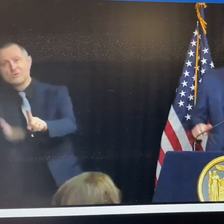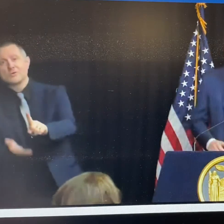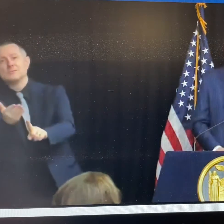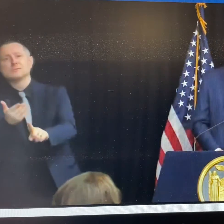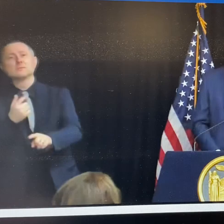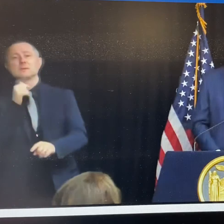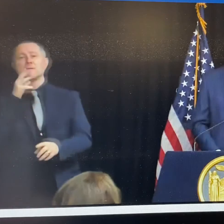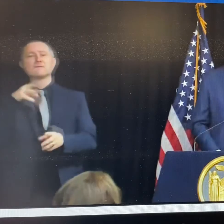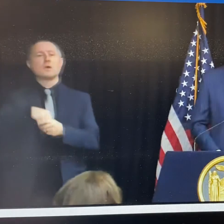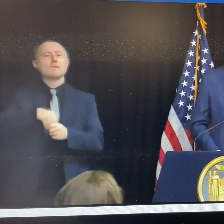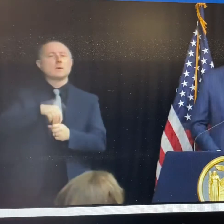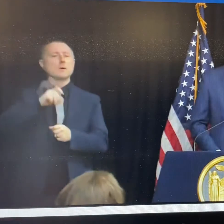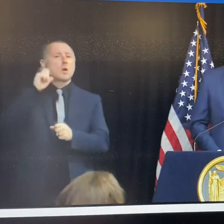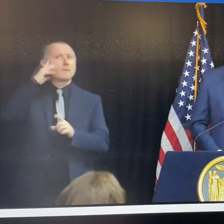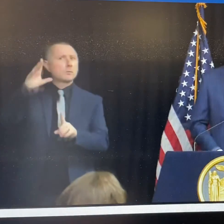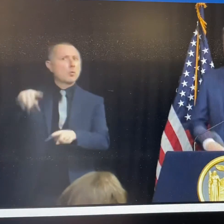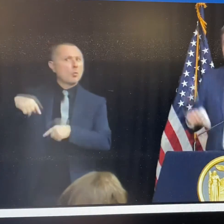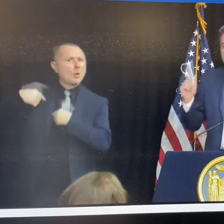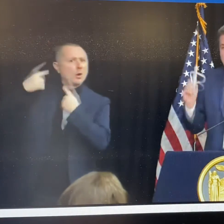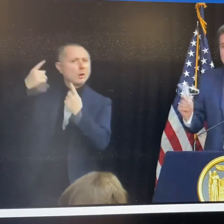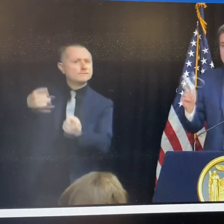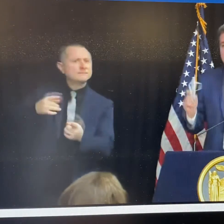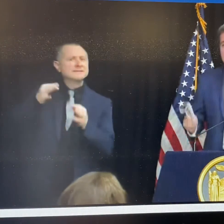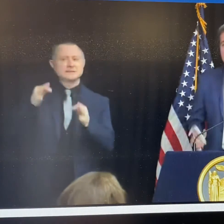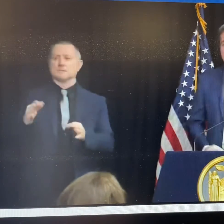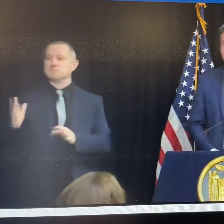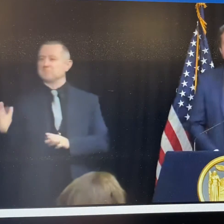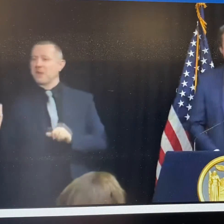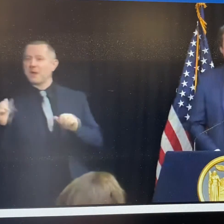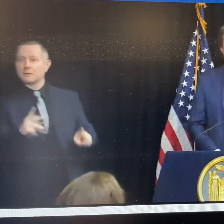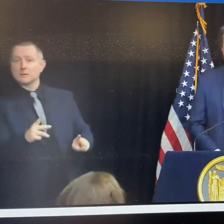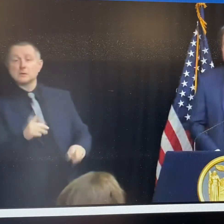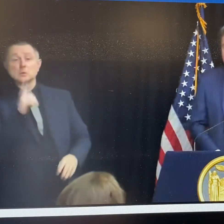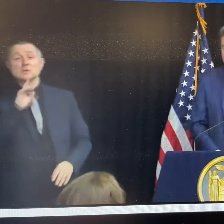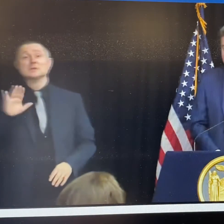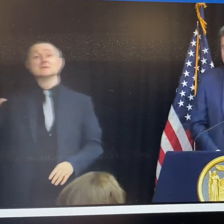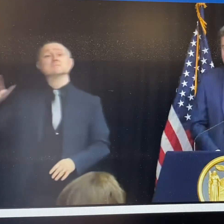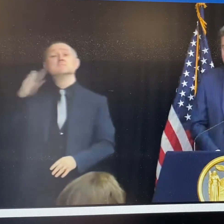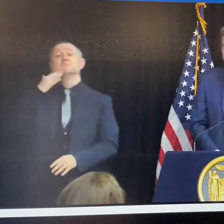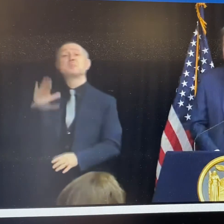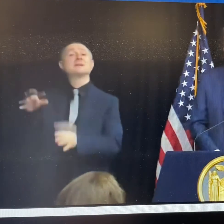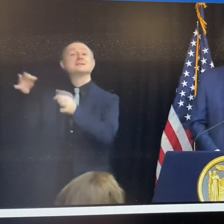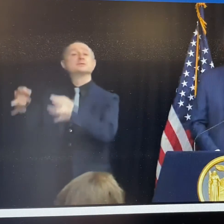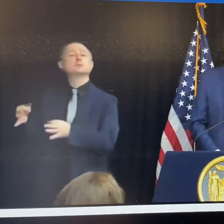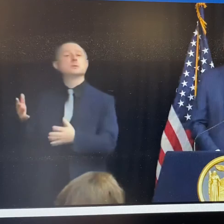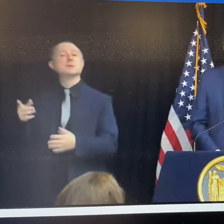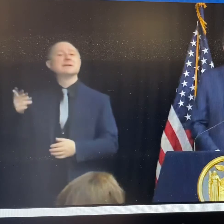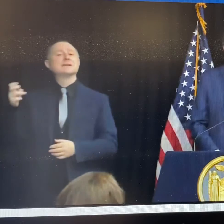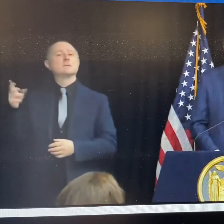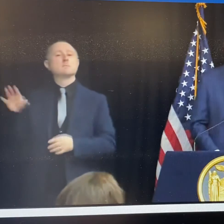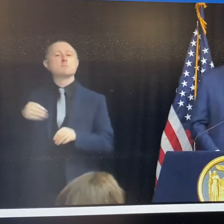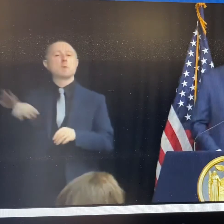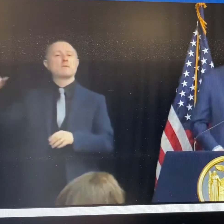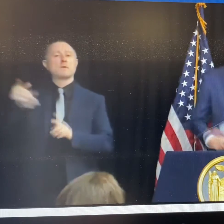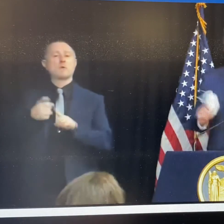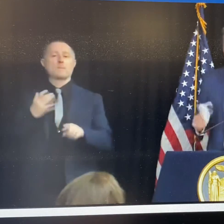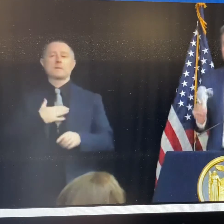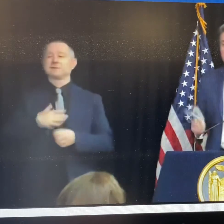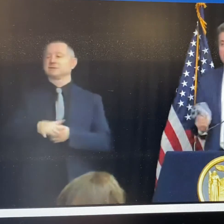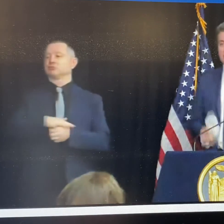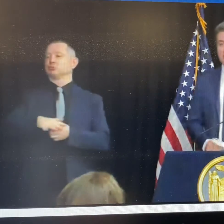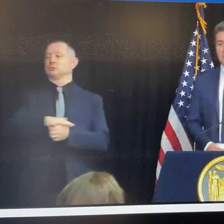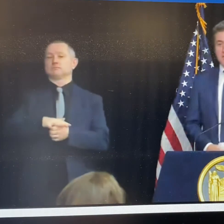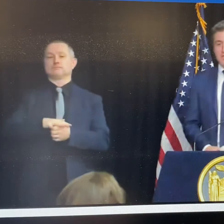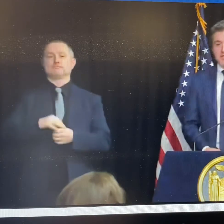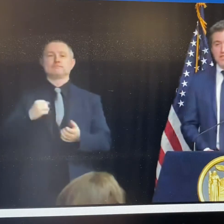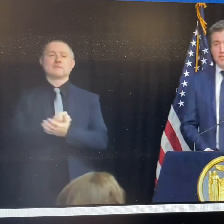of chamber government for some time. The only bad decision he's ever made was leaving my district as a constituent a number of years ago. But I'm so